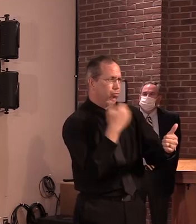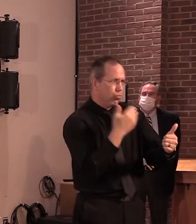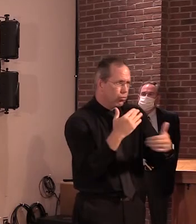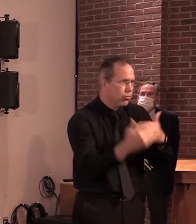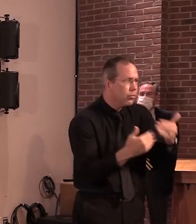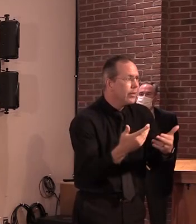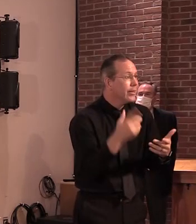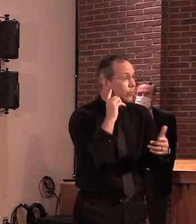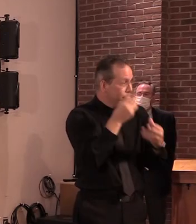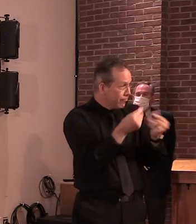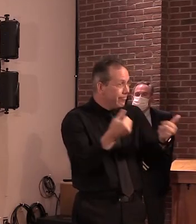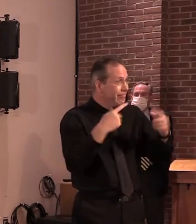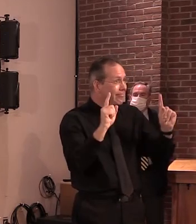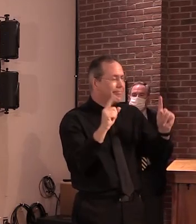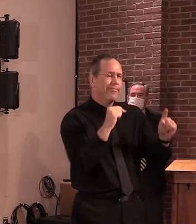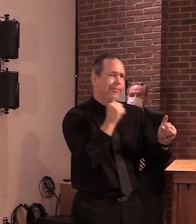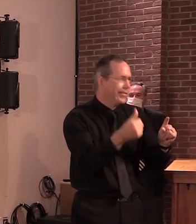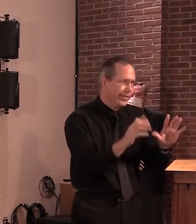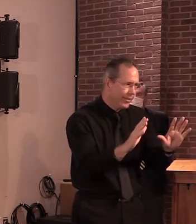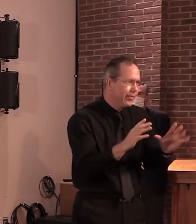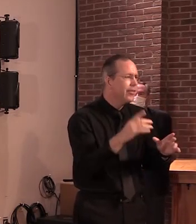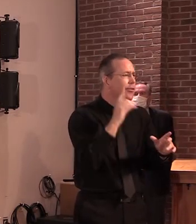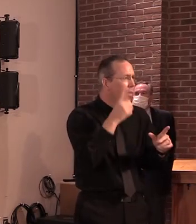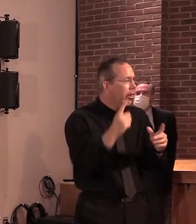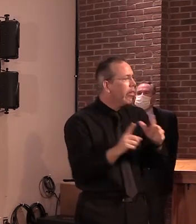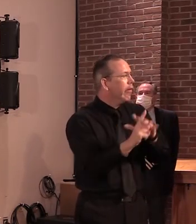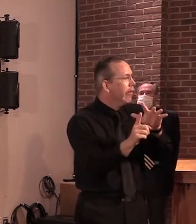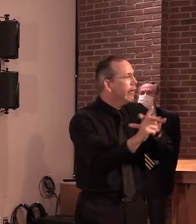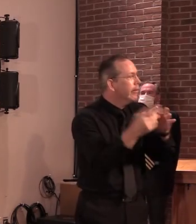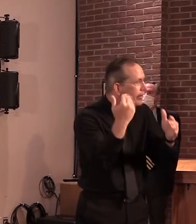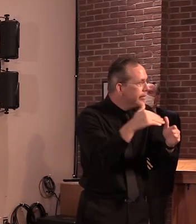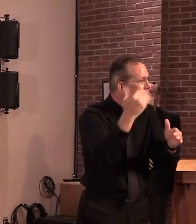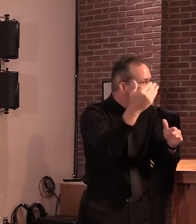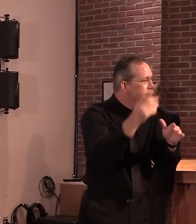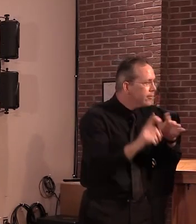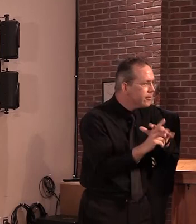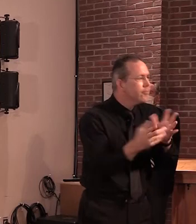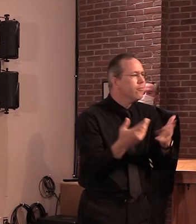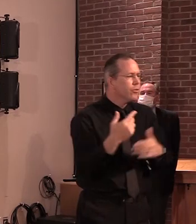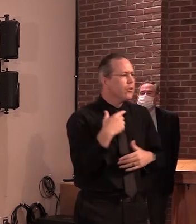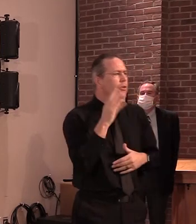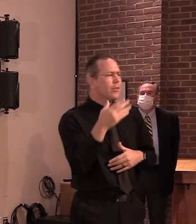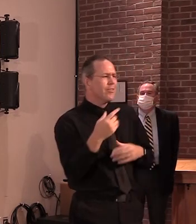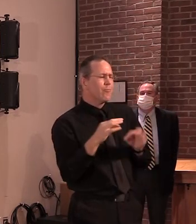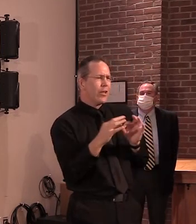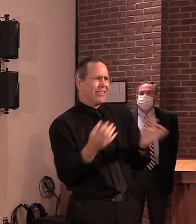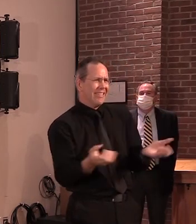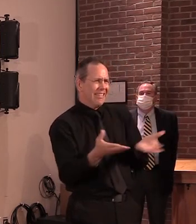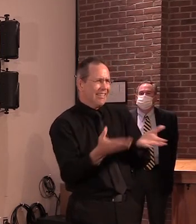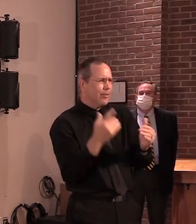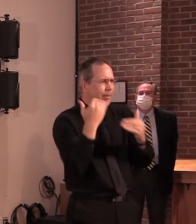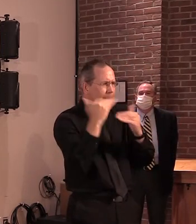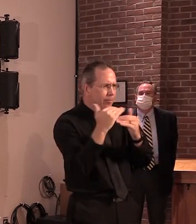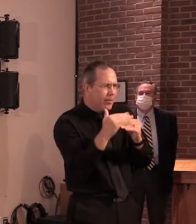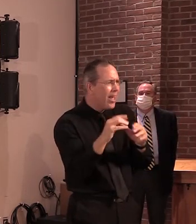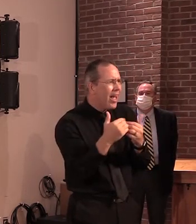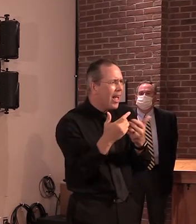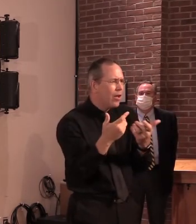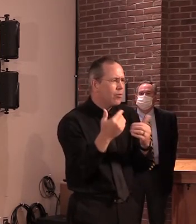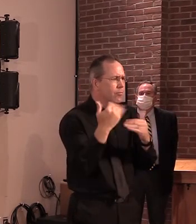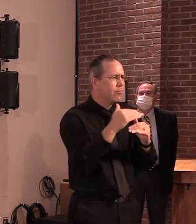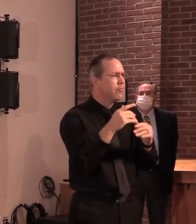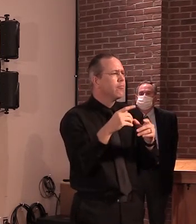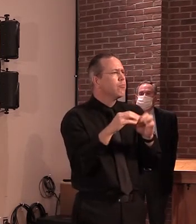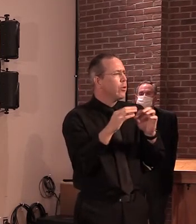we can continue to keep transmission of the virus to a minimum by wearing a mask when out and about, maintaining